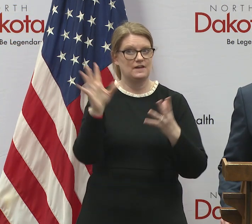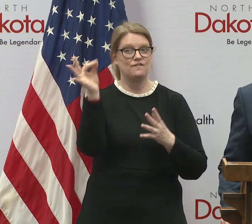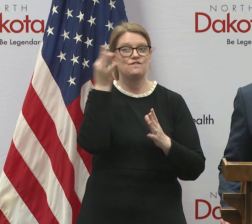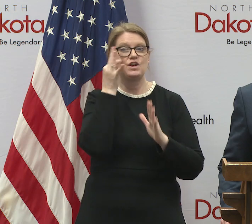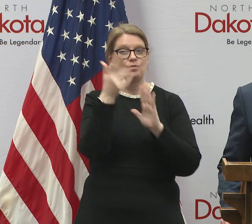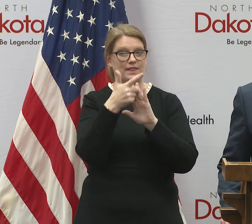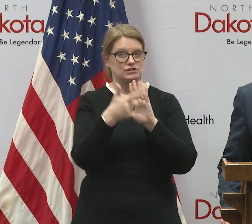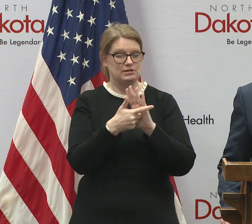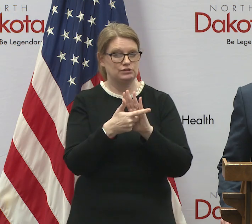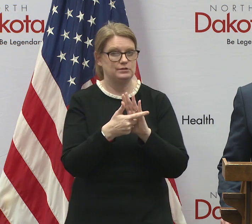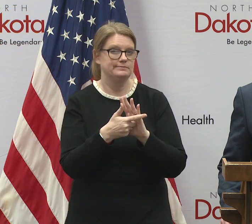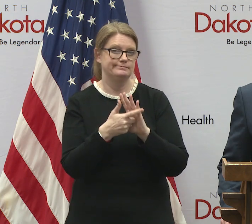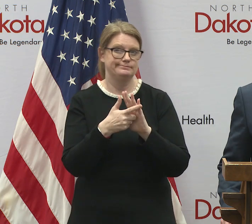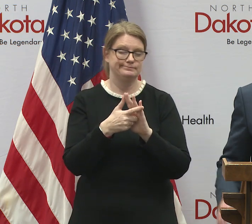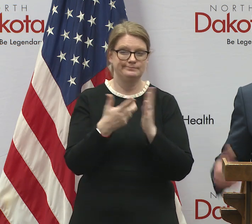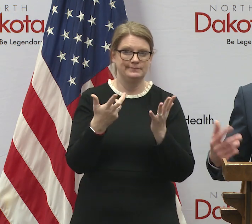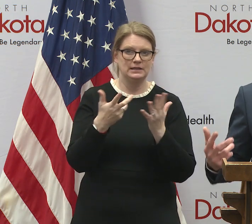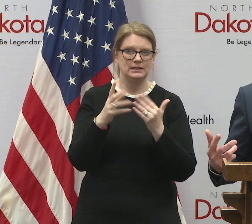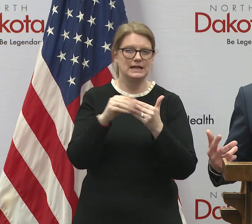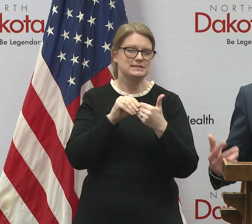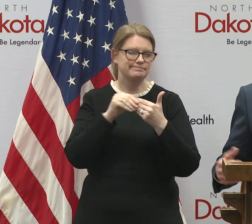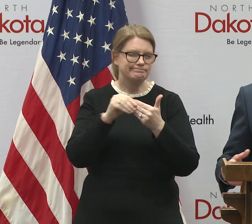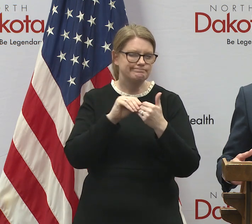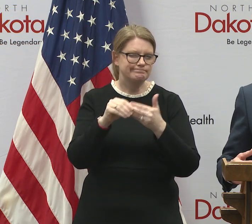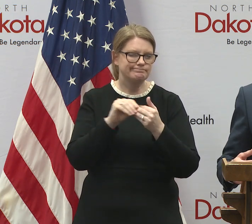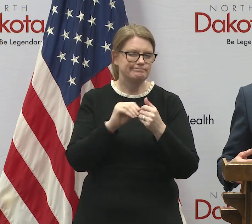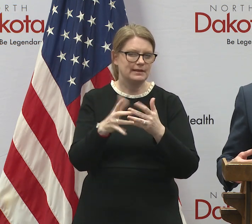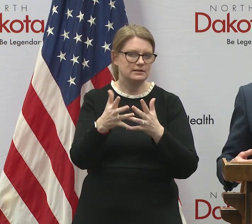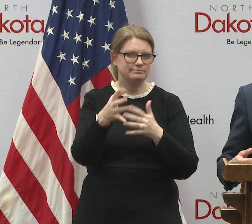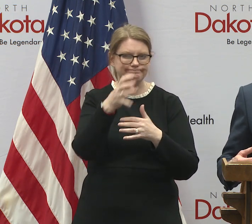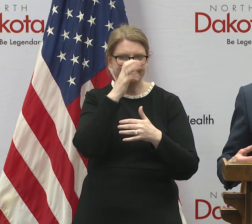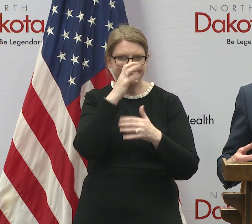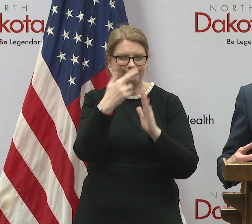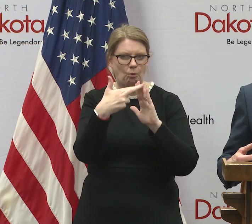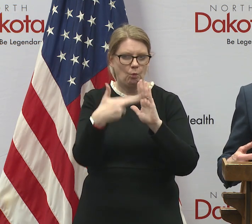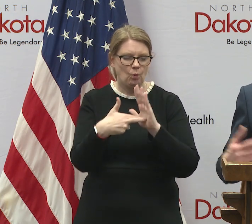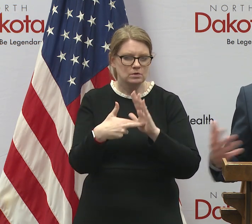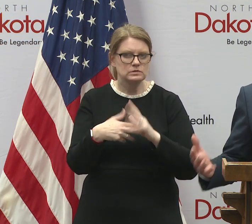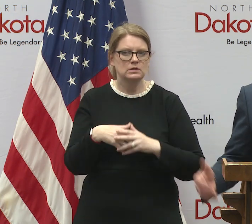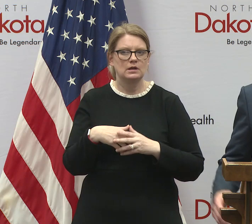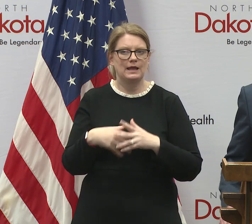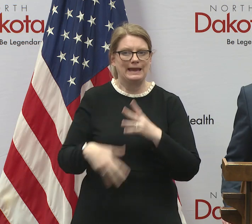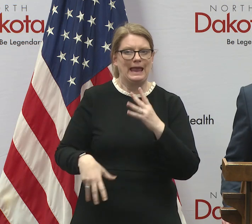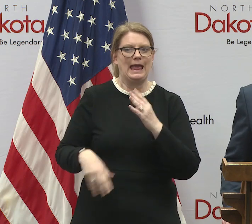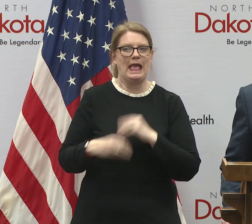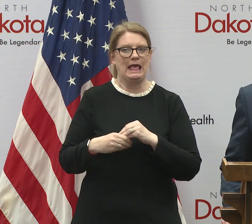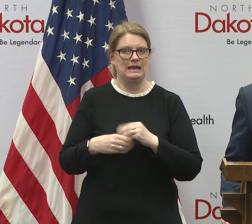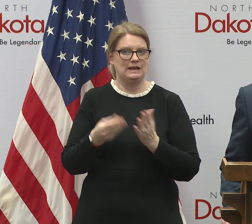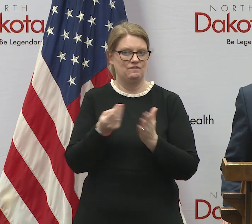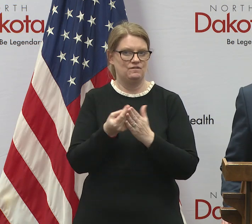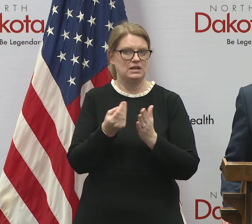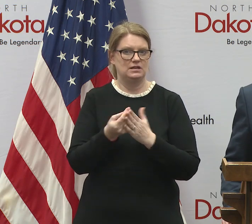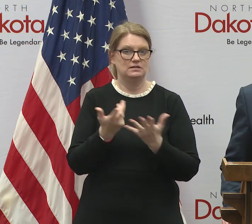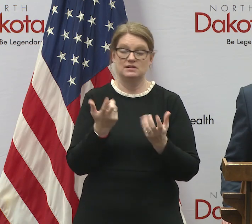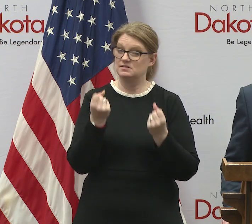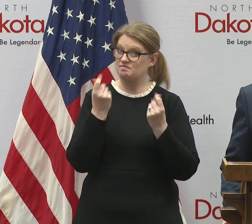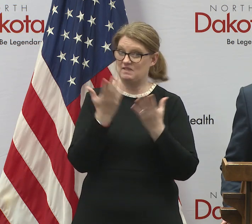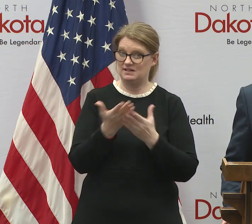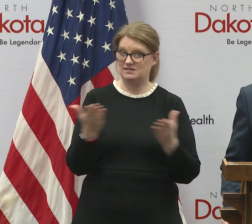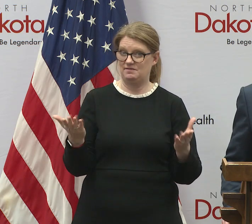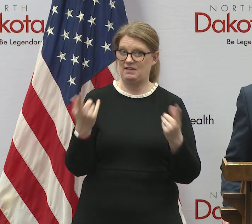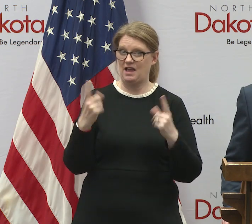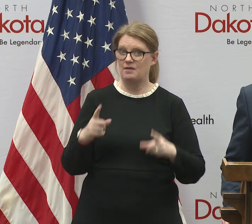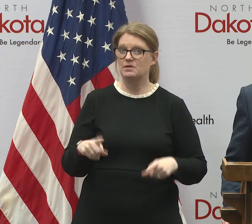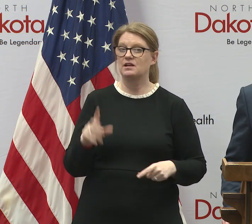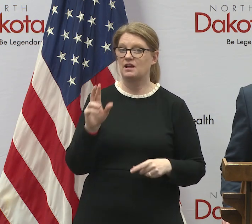legislation which is loosening up regulations and expanding funding. I mean, there's a lot of stuff happening on the